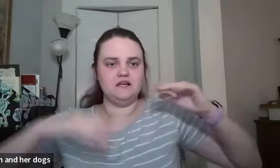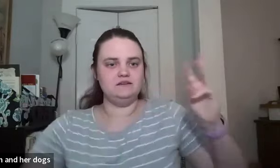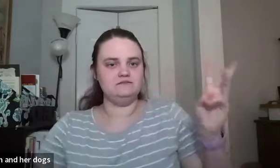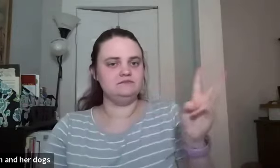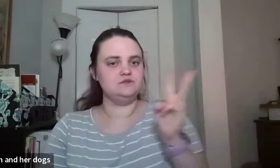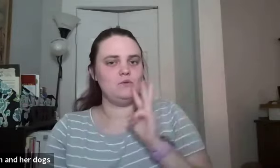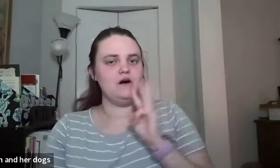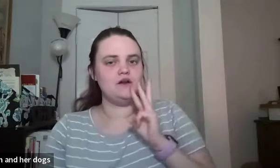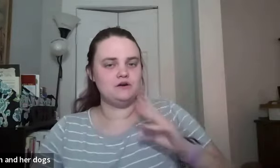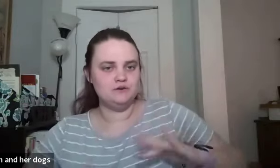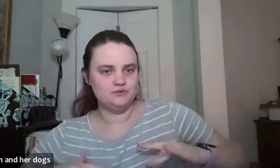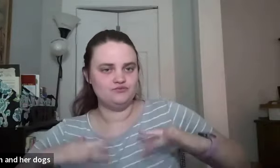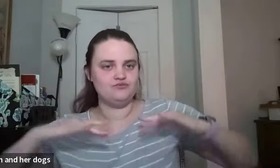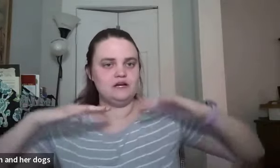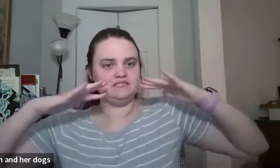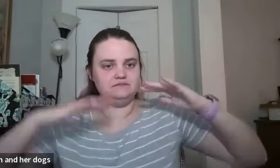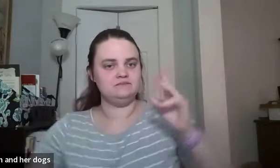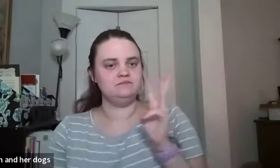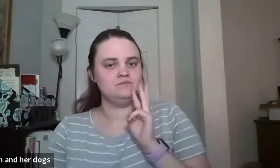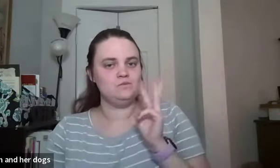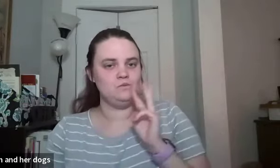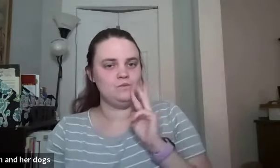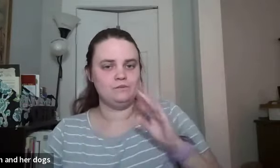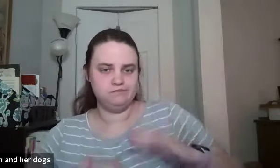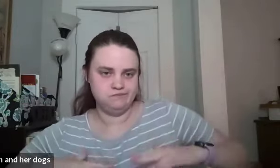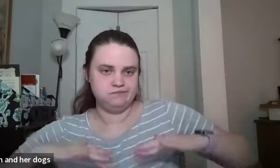Flood. So water rising.